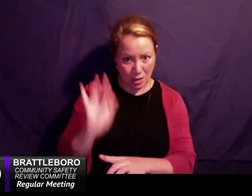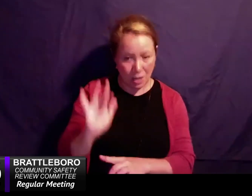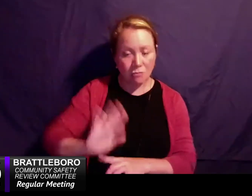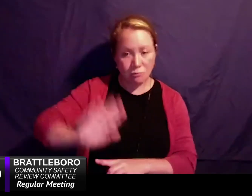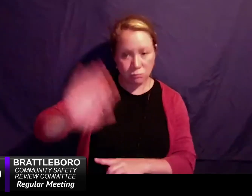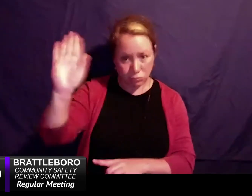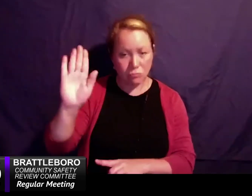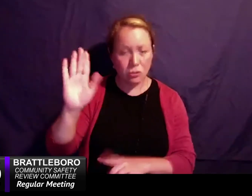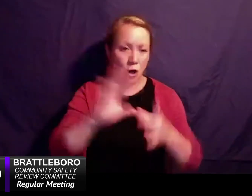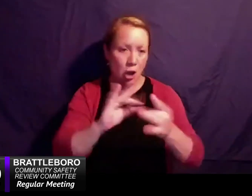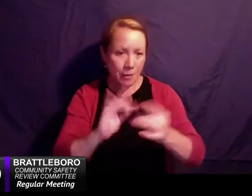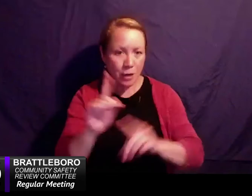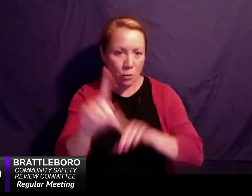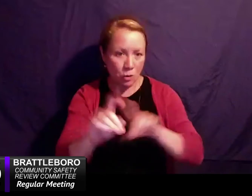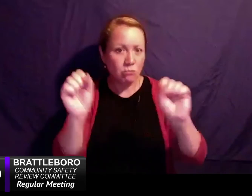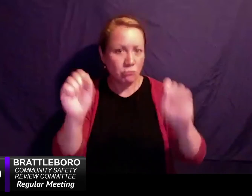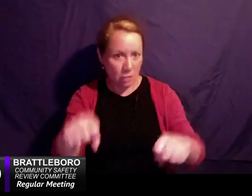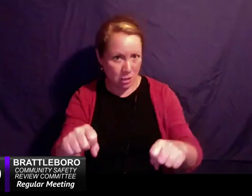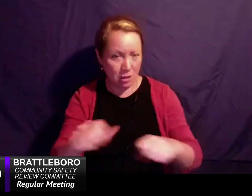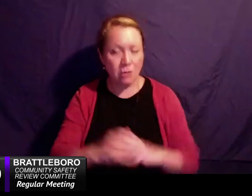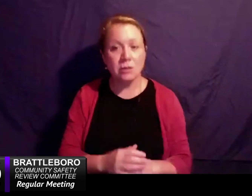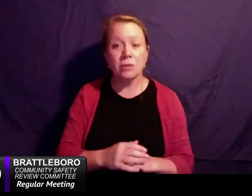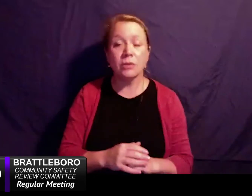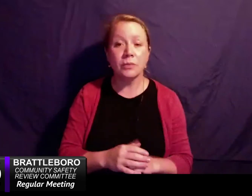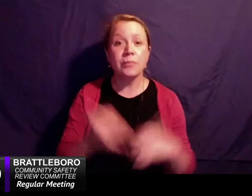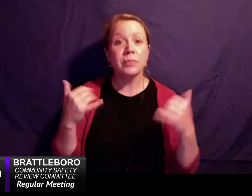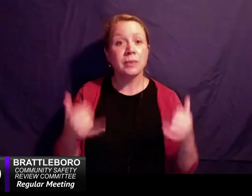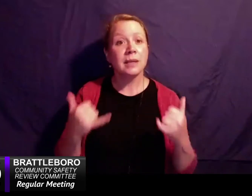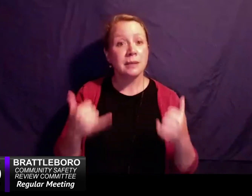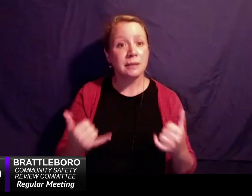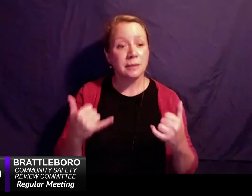are going to plan to do for this meeting is